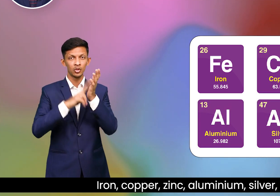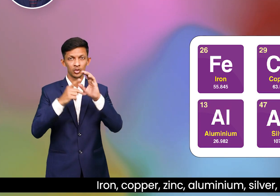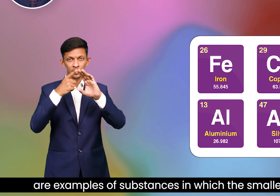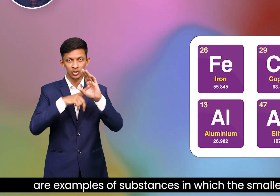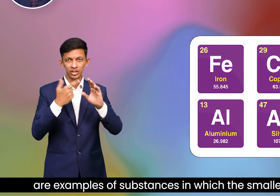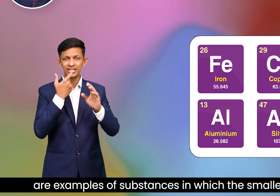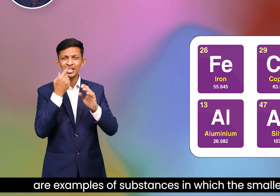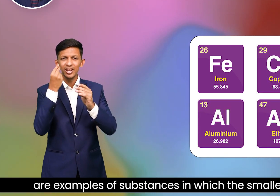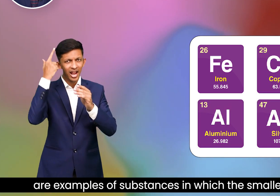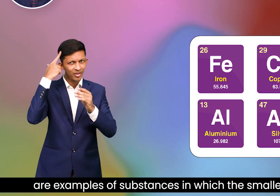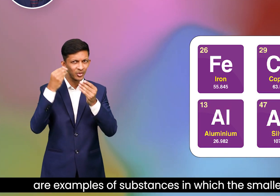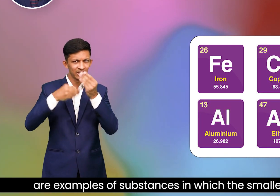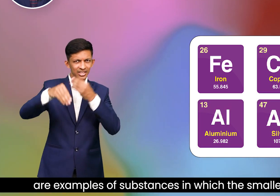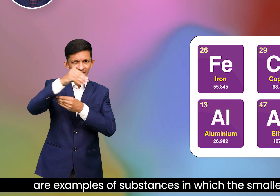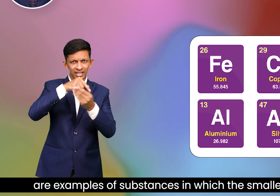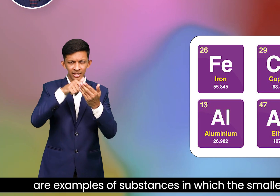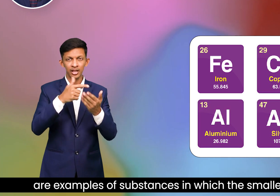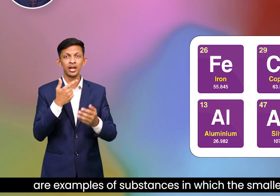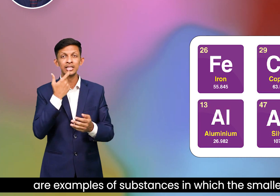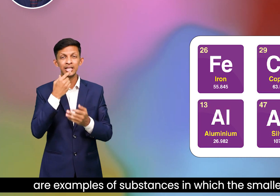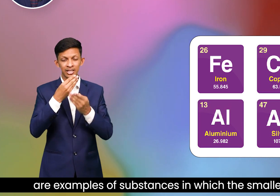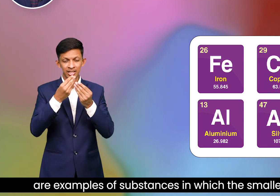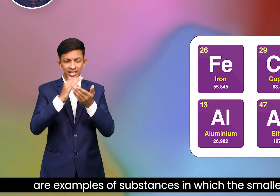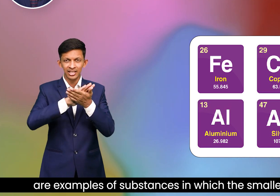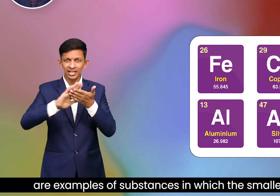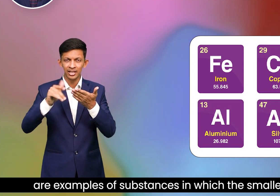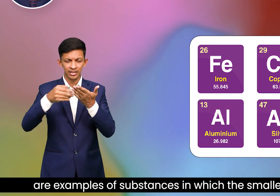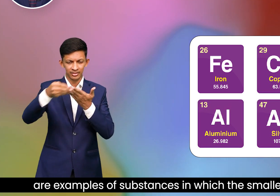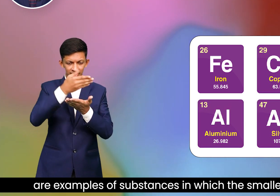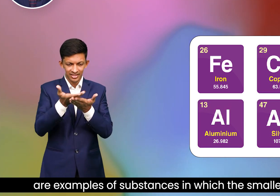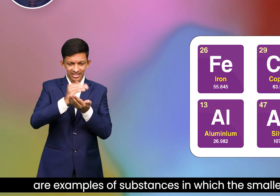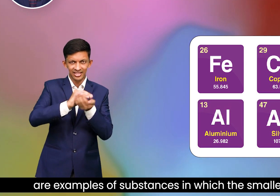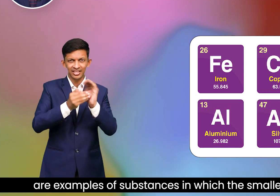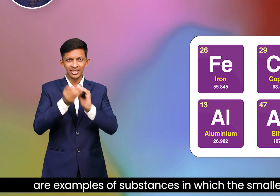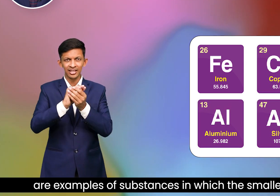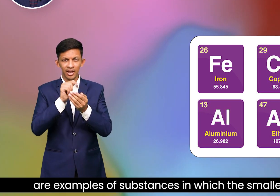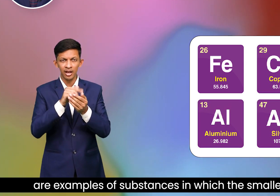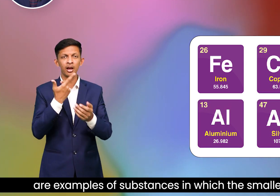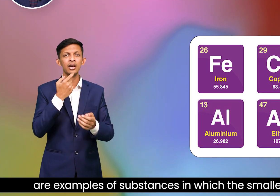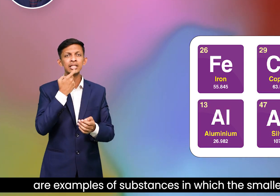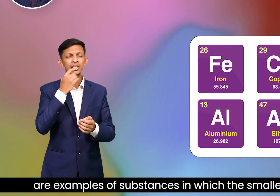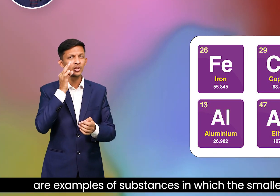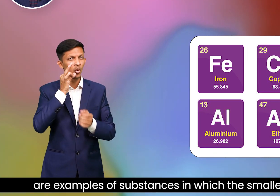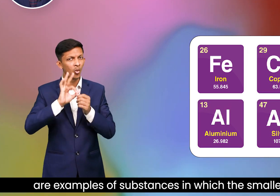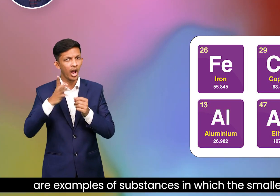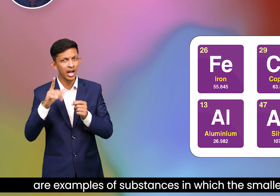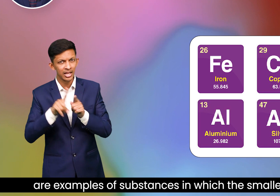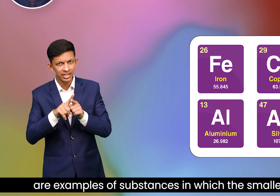etc. are examples of substances in which the smallest particle is an atom.